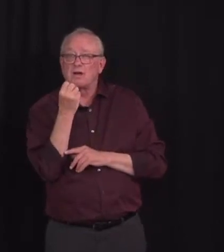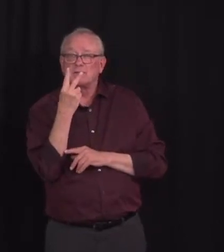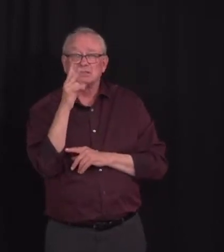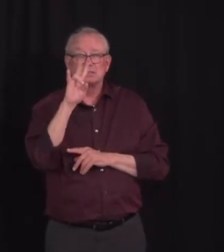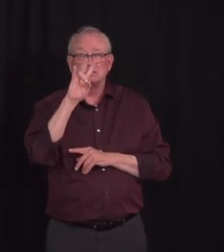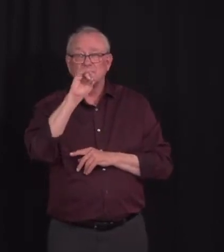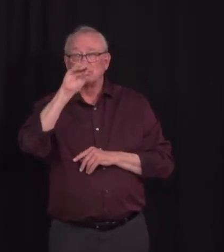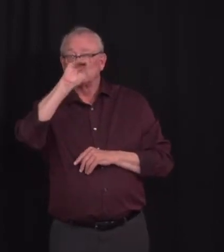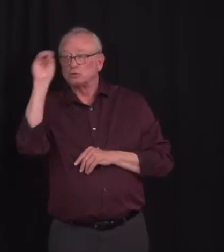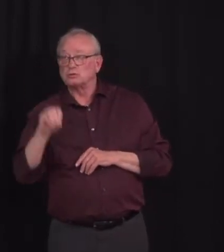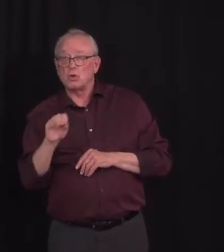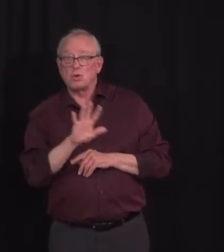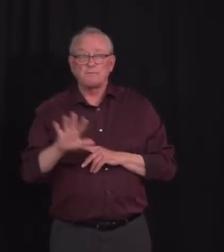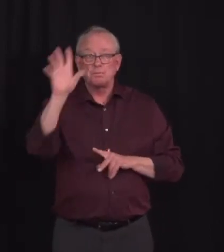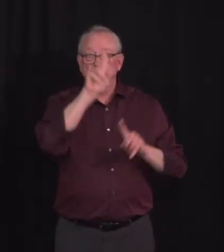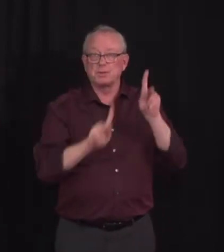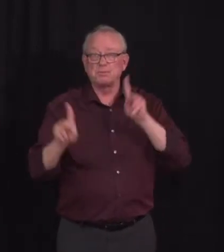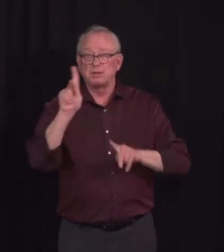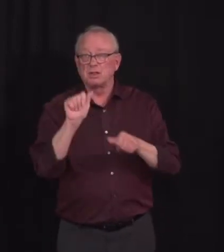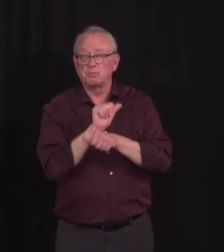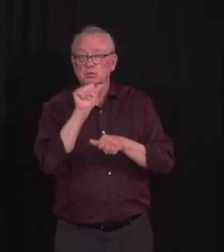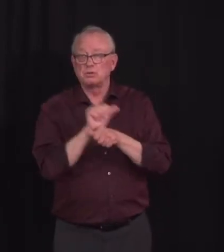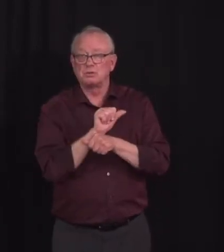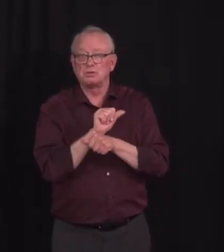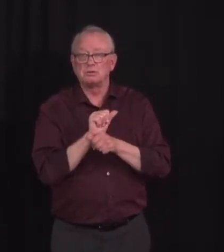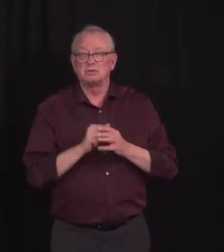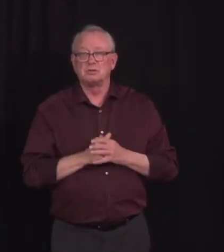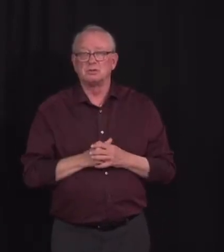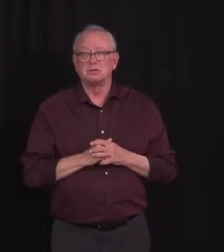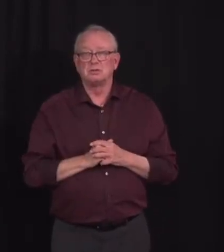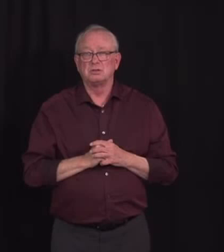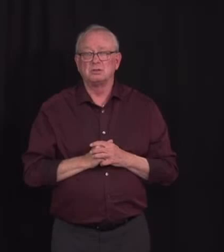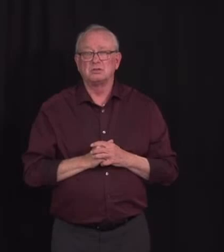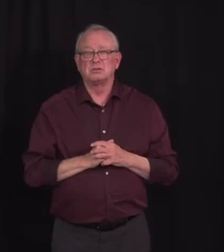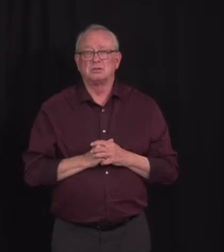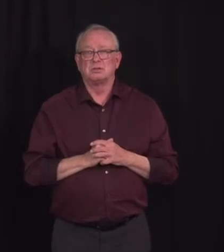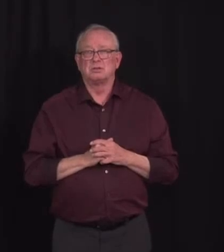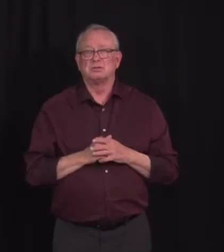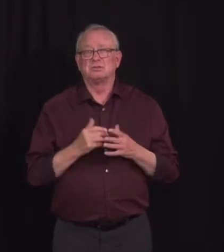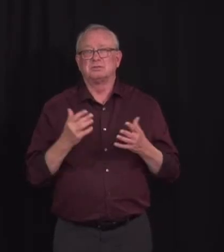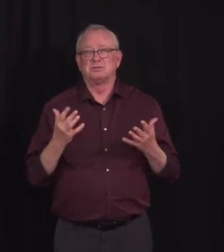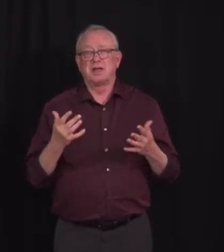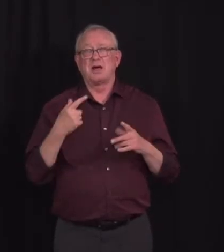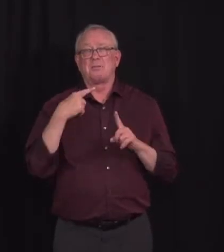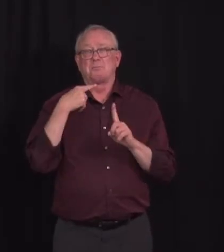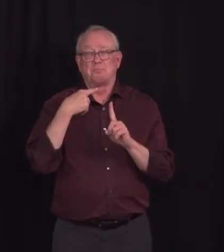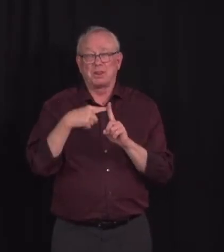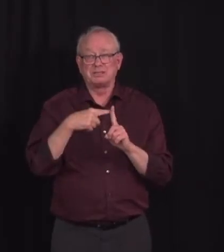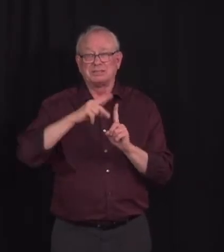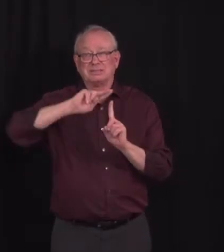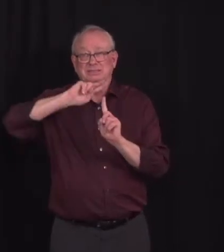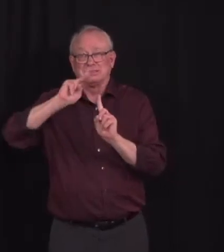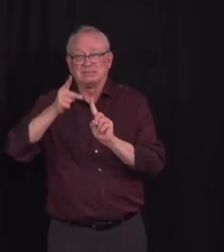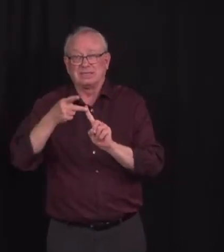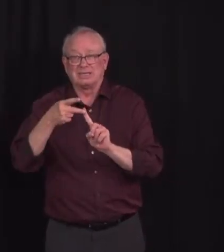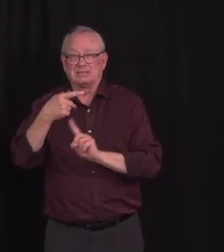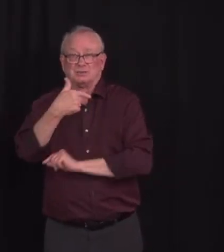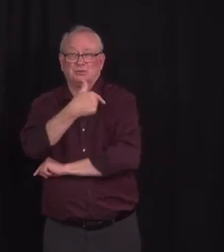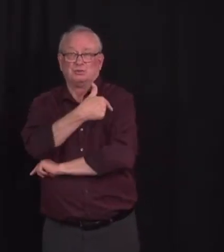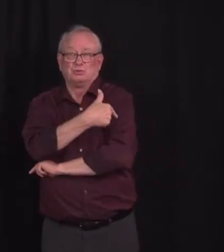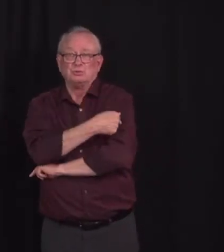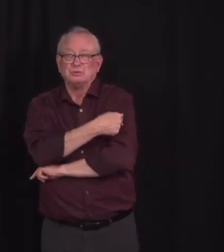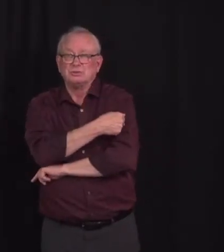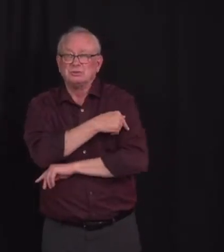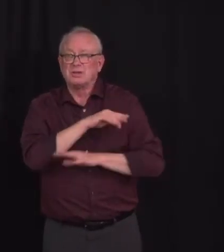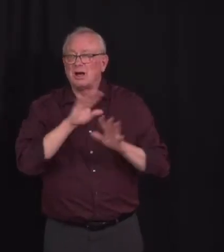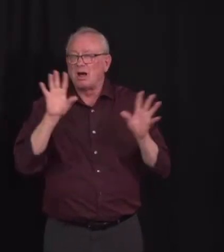that between the post-infection immunity as well as the second dose protection, that all of those things